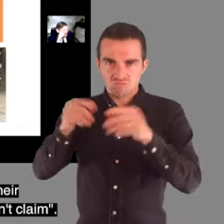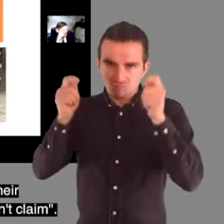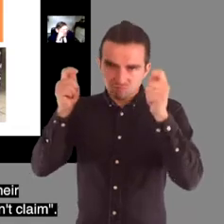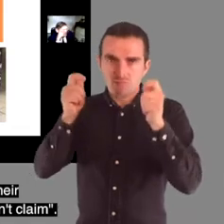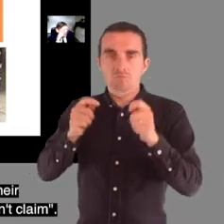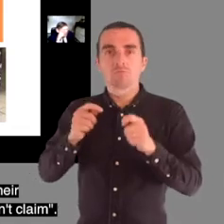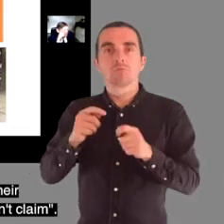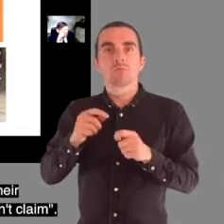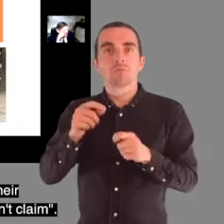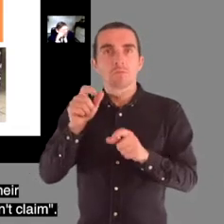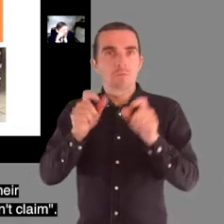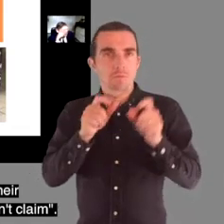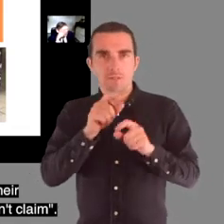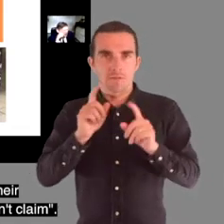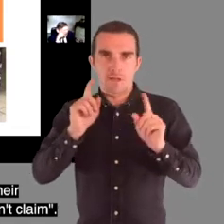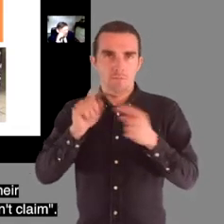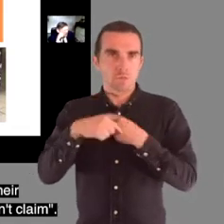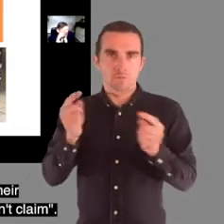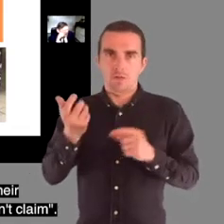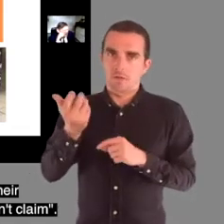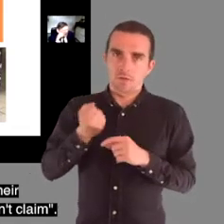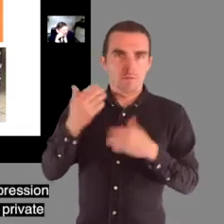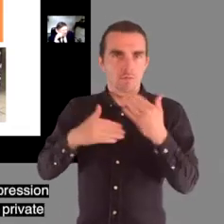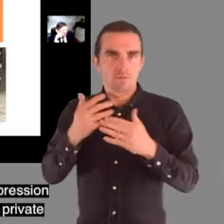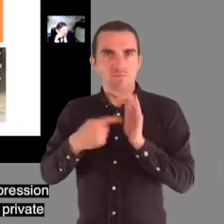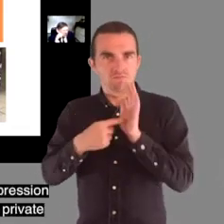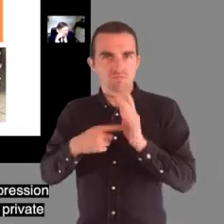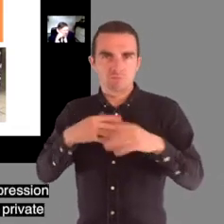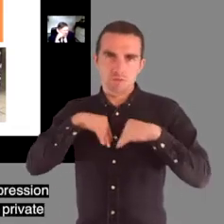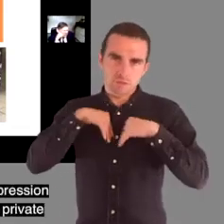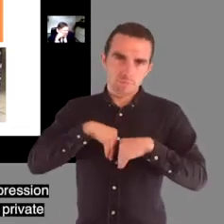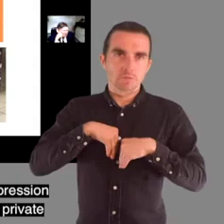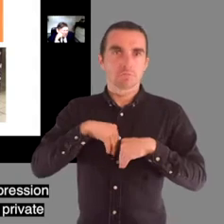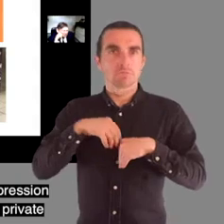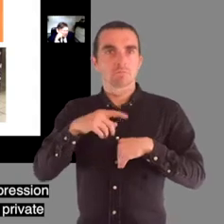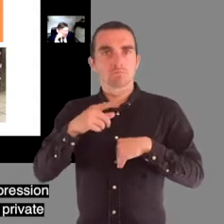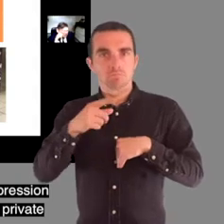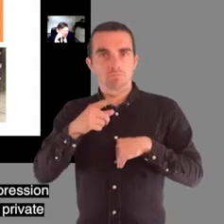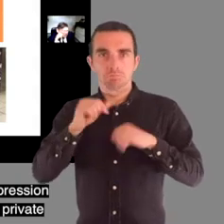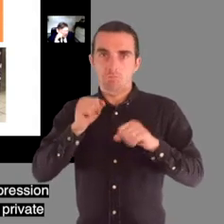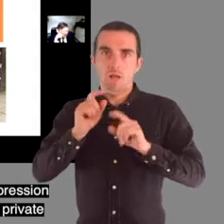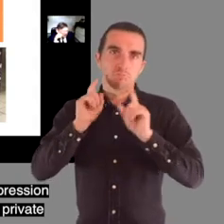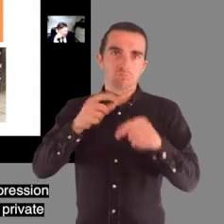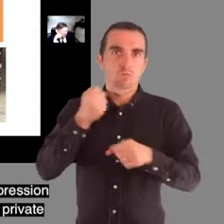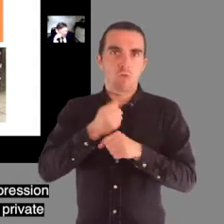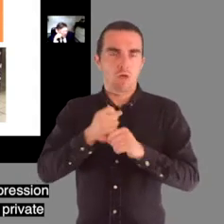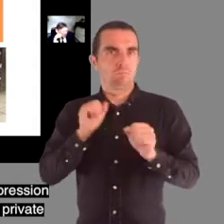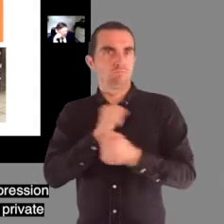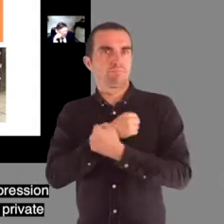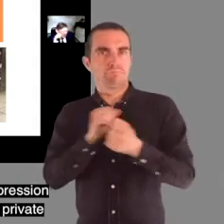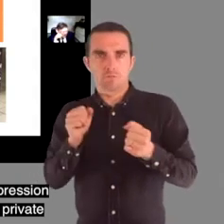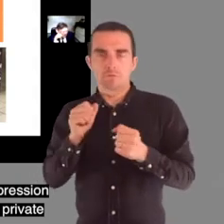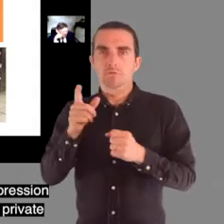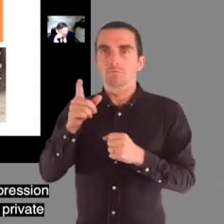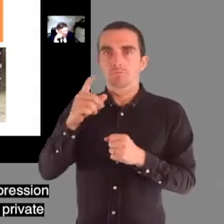demonstrations. Dead people can't claim. Paul Reek suffered severe depression, found fit for work